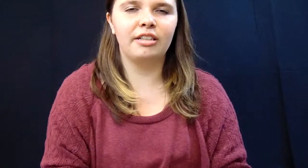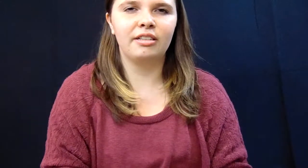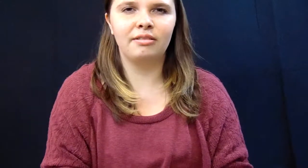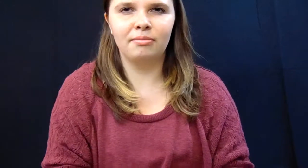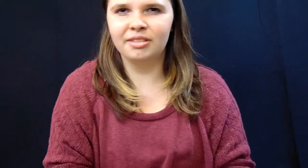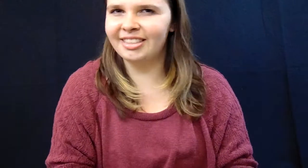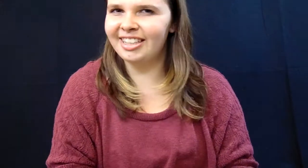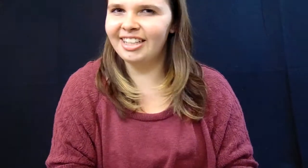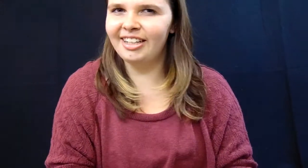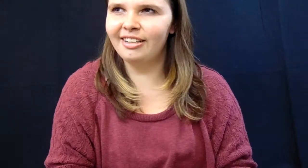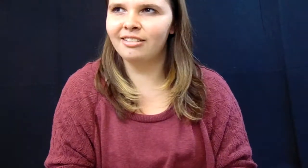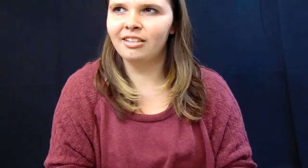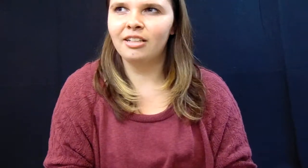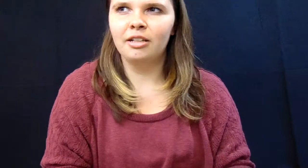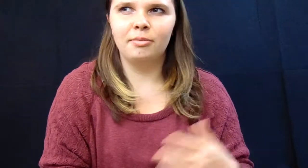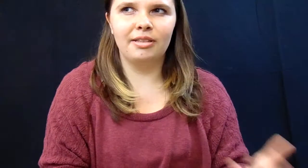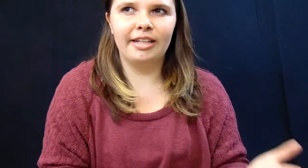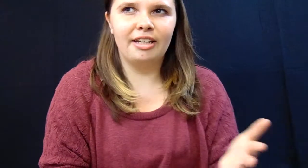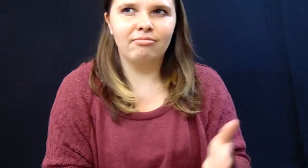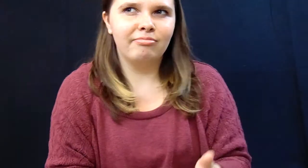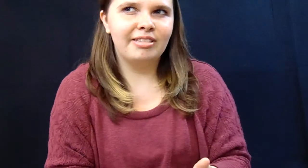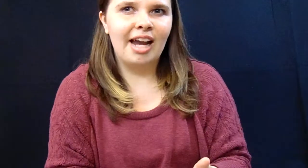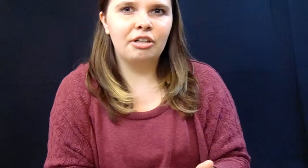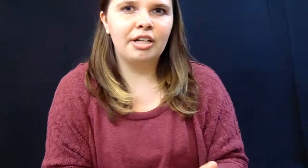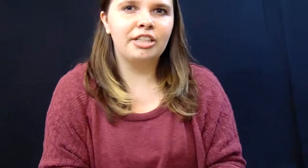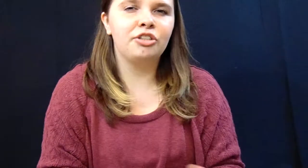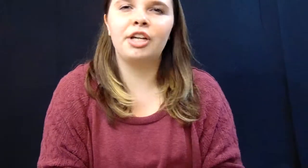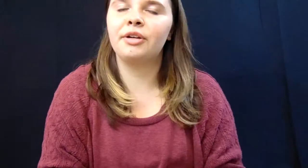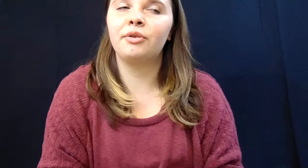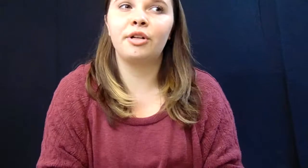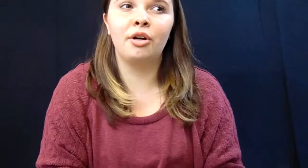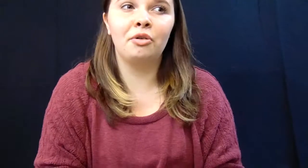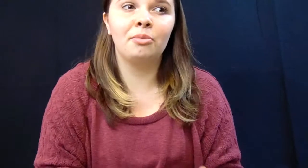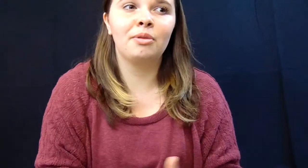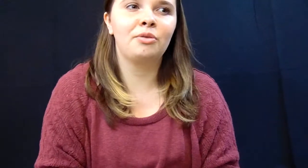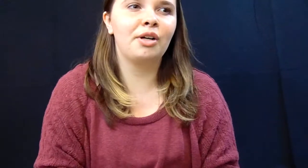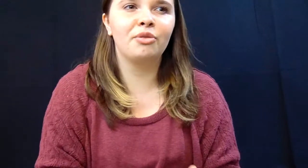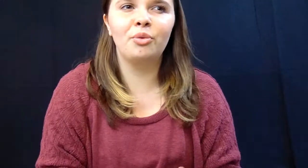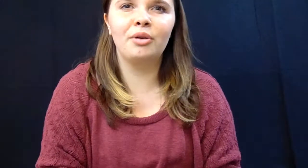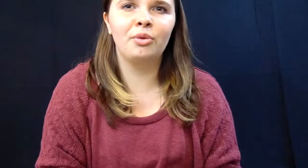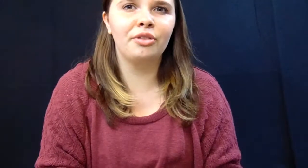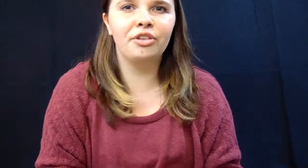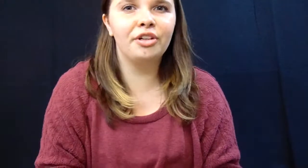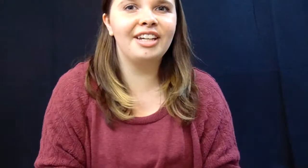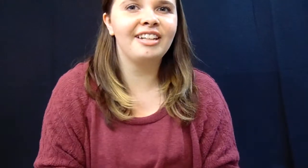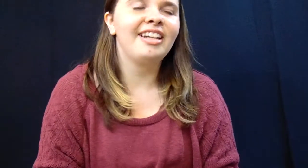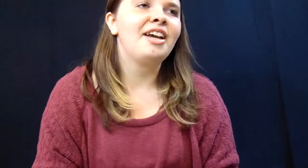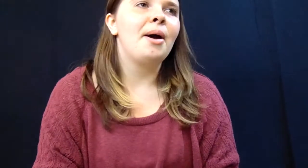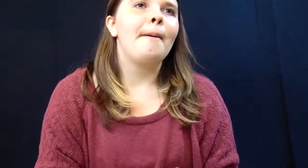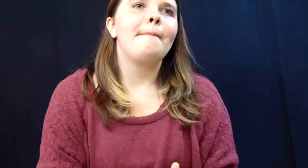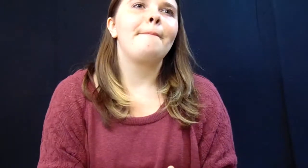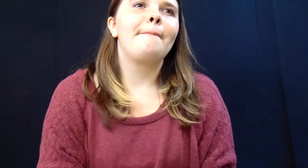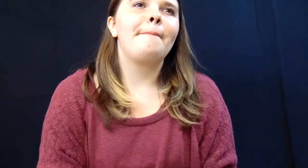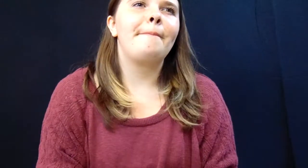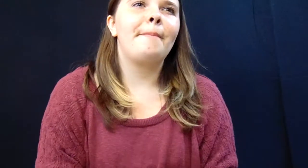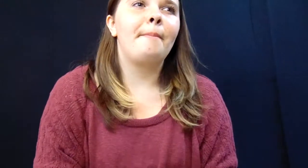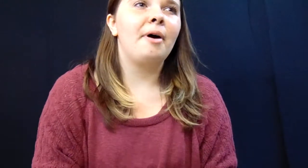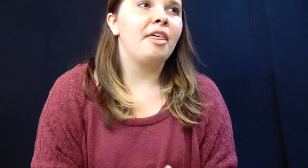Sunday but late Saturday so they were home around 1 1 30 but